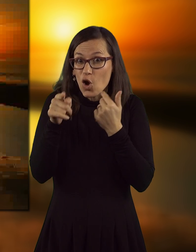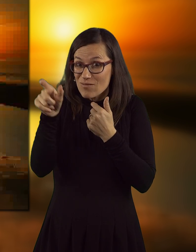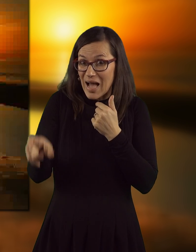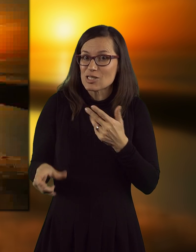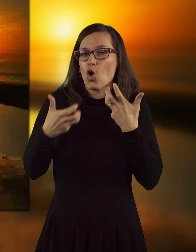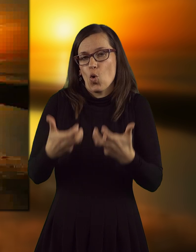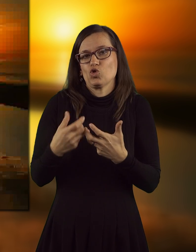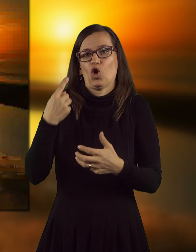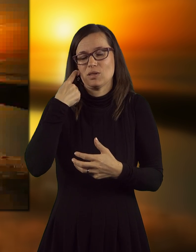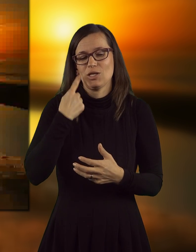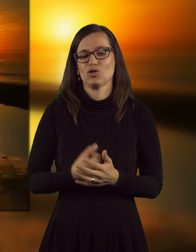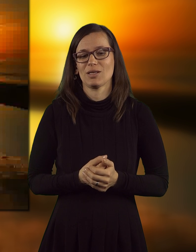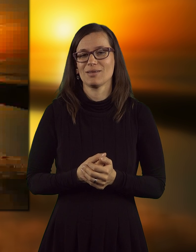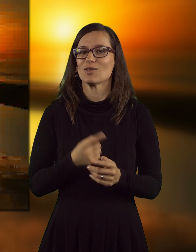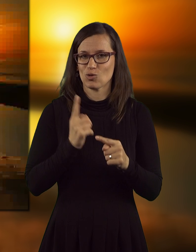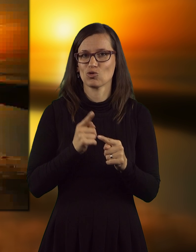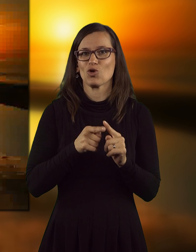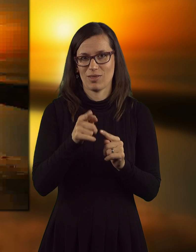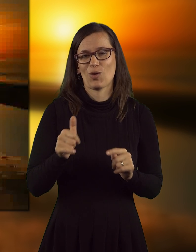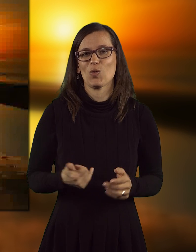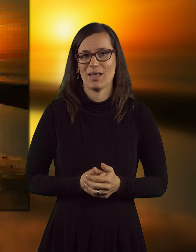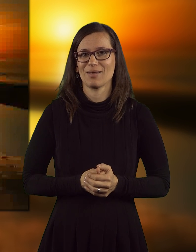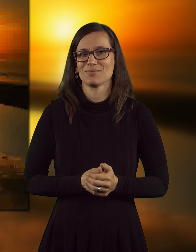you want to hear. Yeah, you're right on.